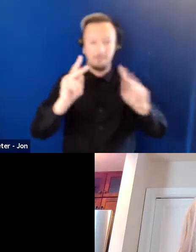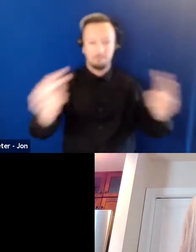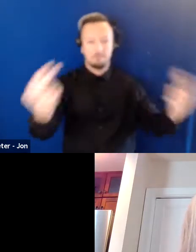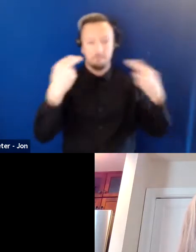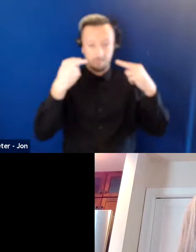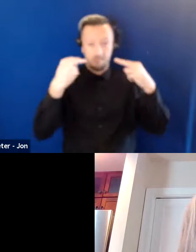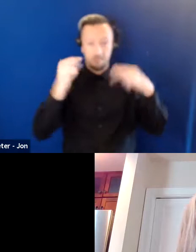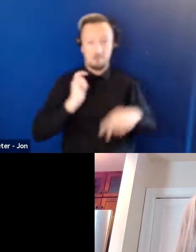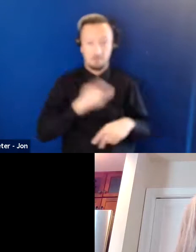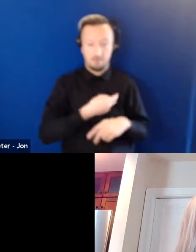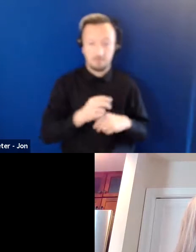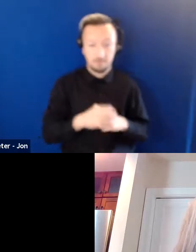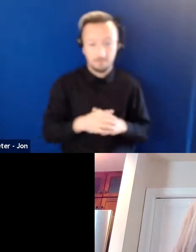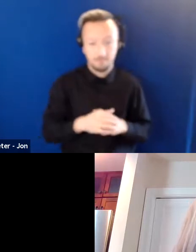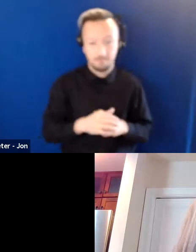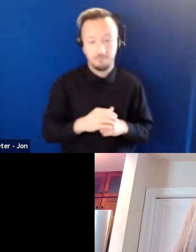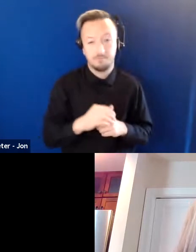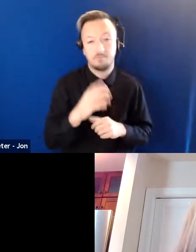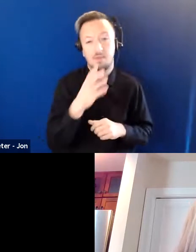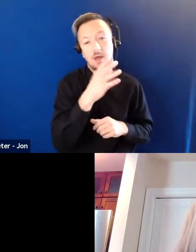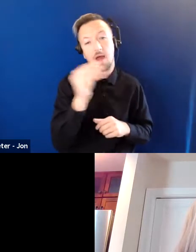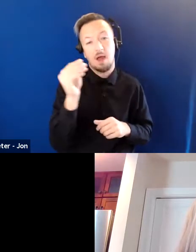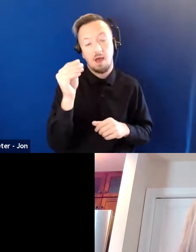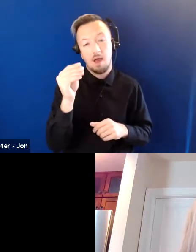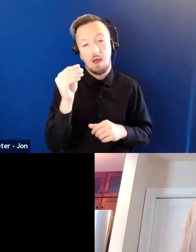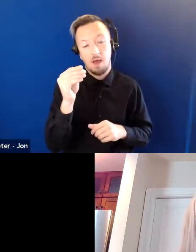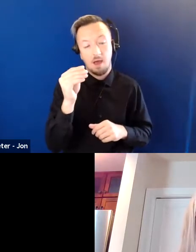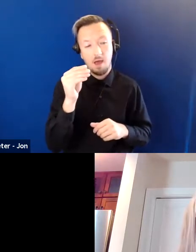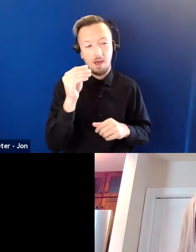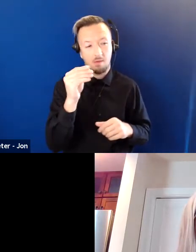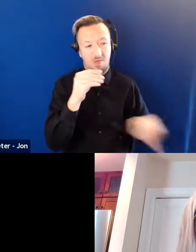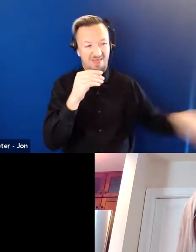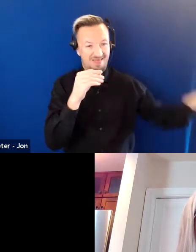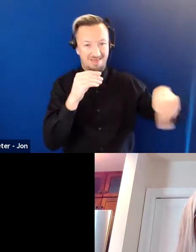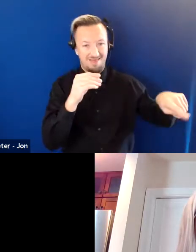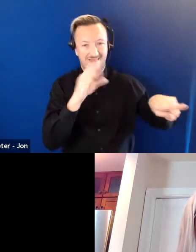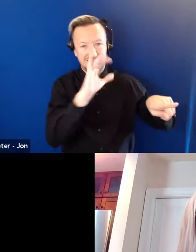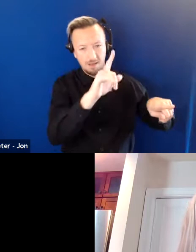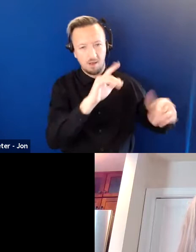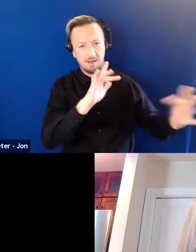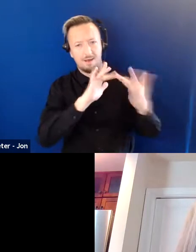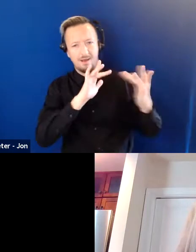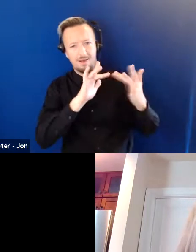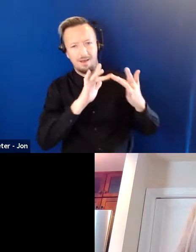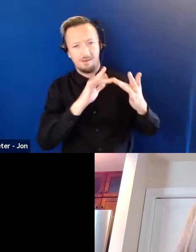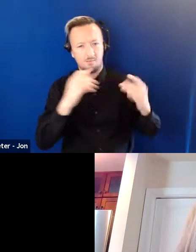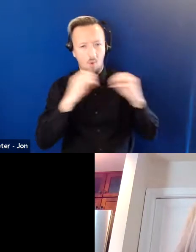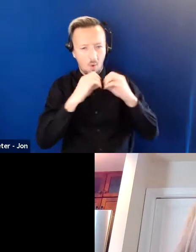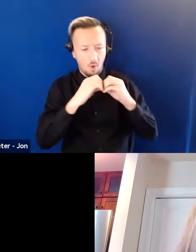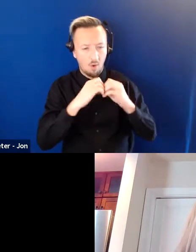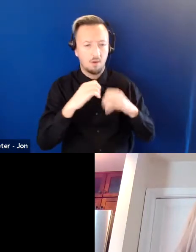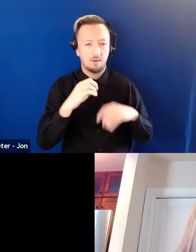them in their areas across the state to have conversations, invite the Silk to meetings, so that we